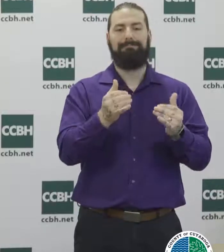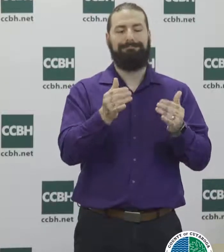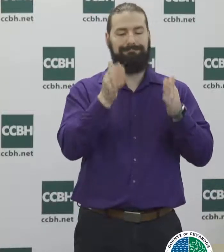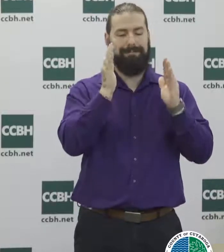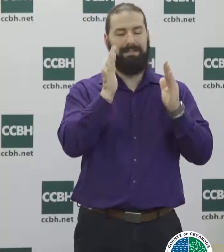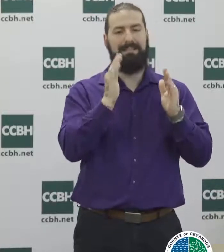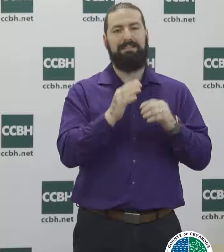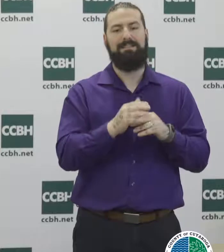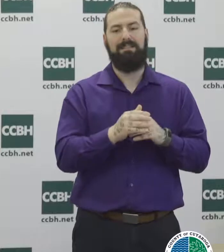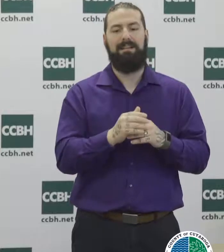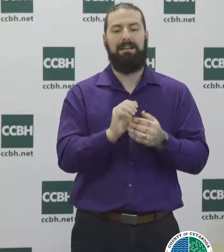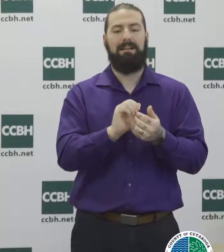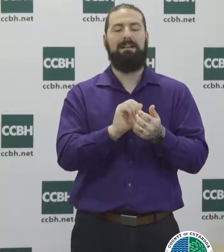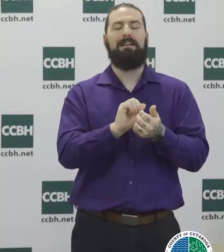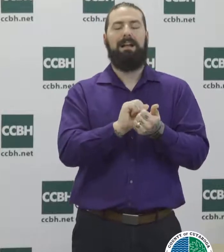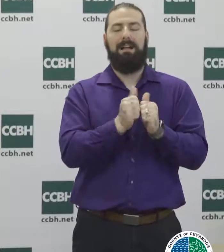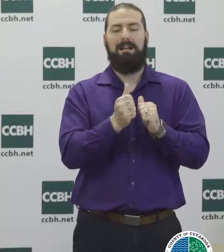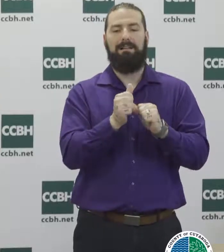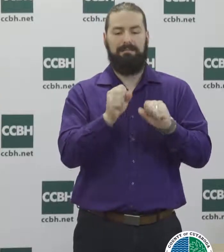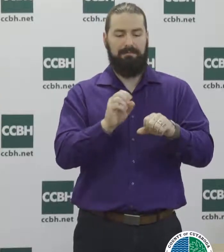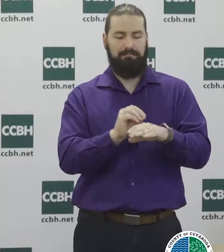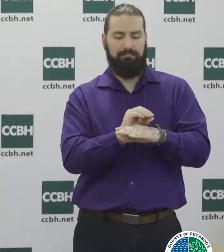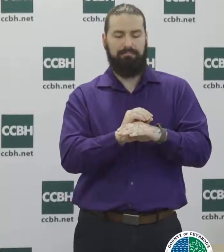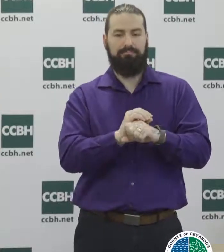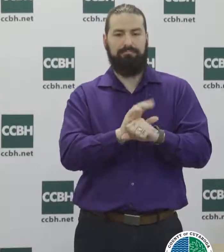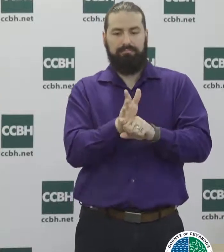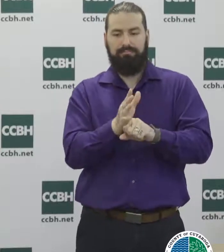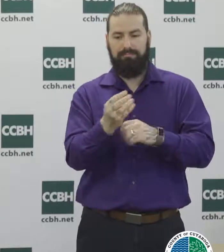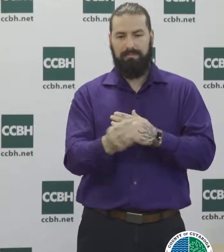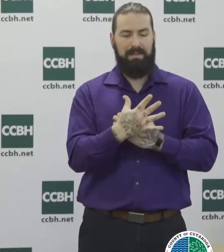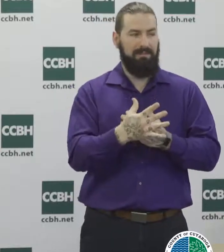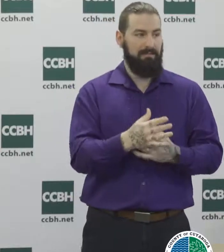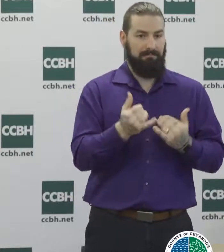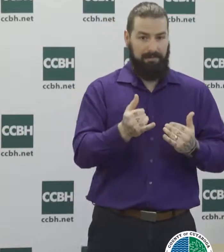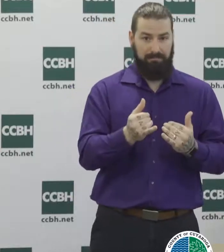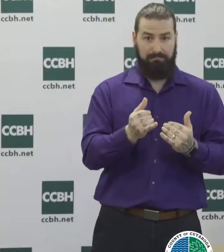impact on our community. So with that, I think we'll take some questions.